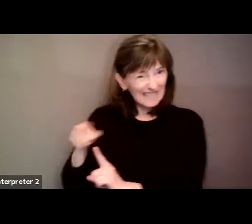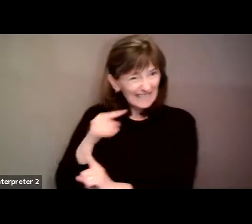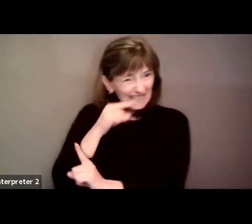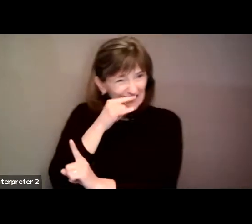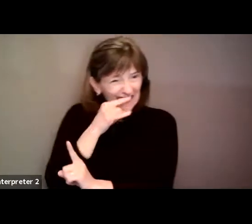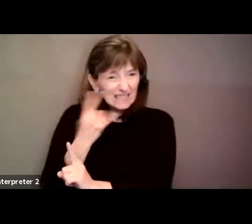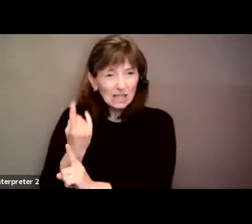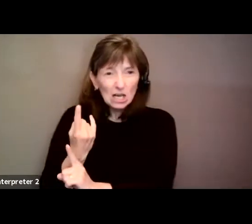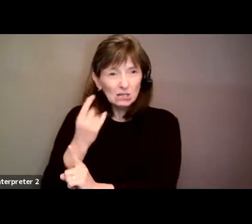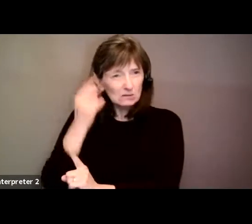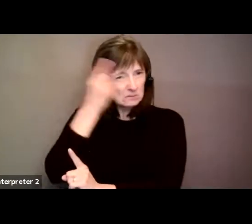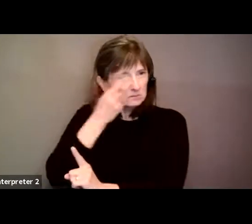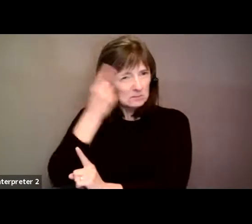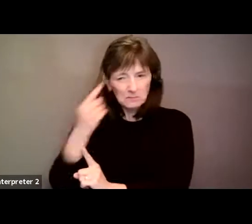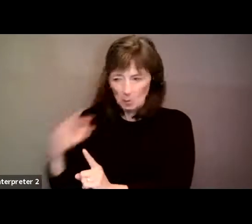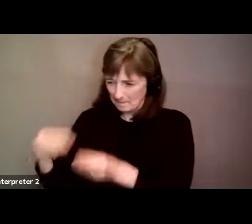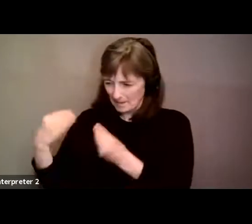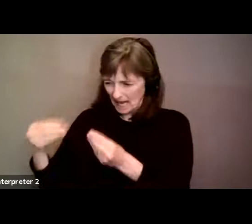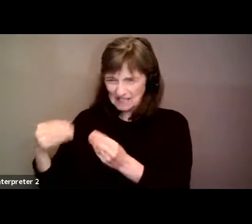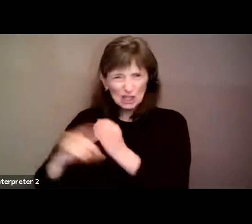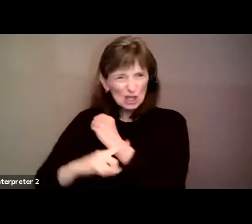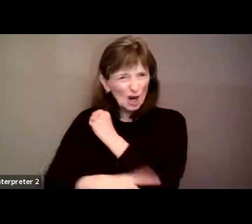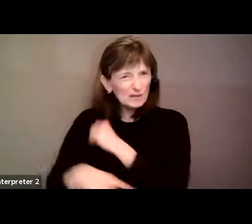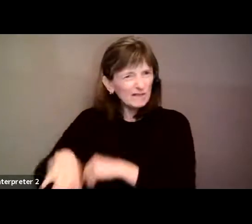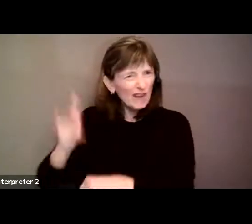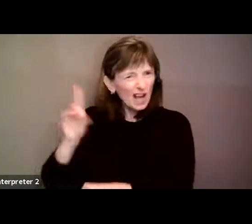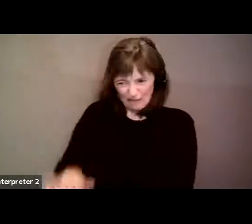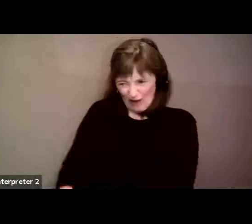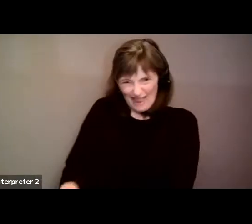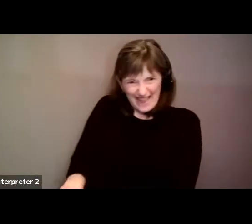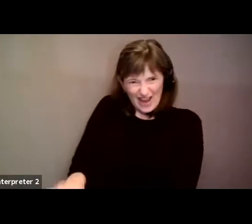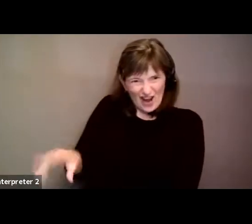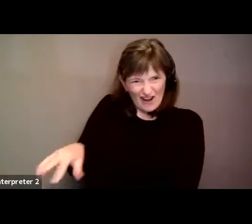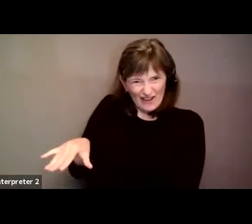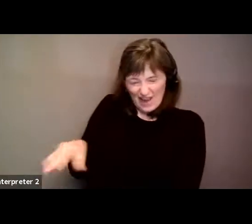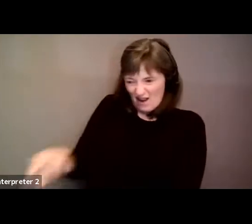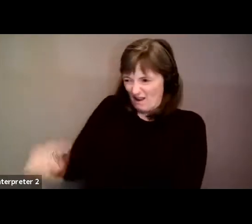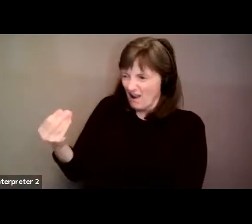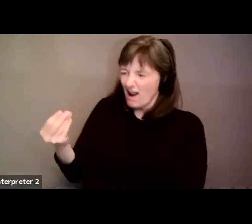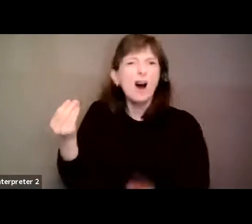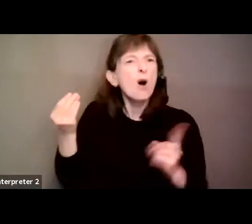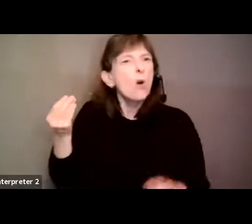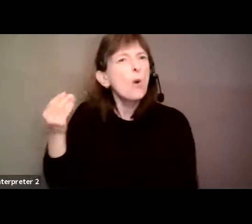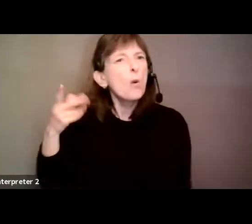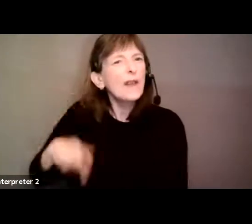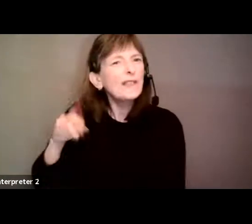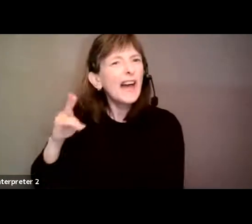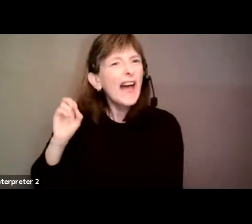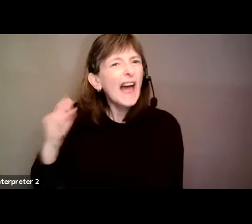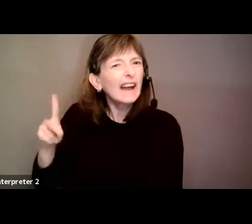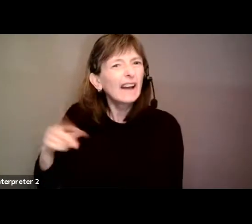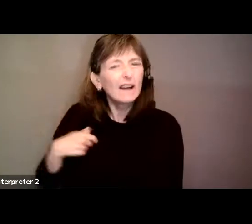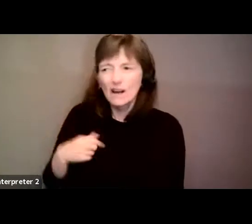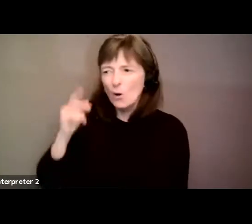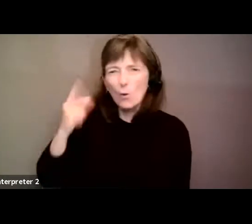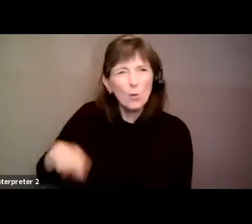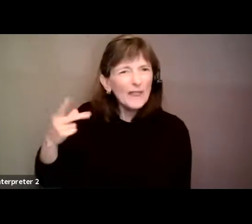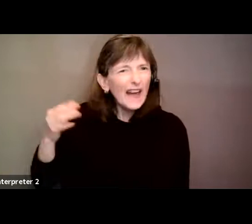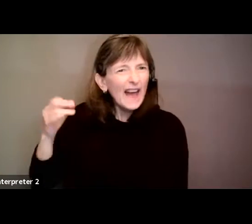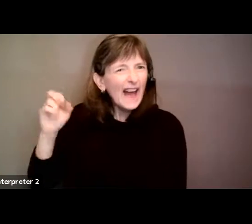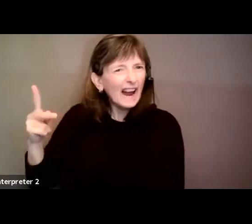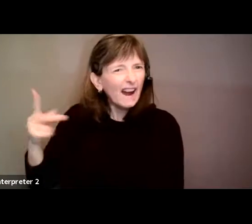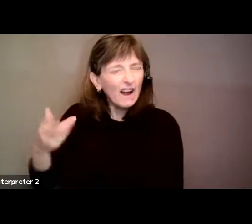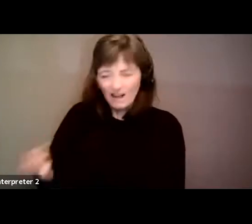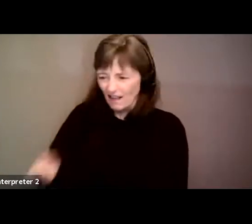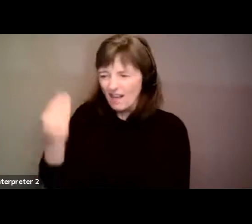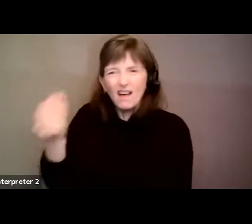found on the ground, loudly exclaiming, "What the heck?" over and over, was 10 times better than anything I have ever written.